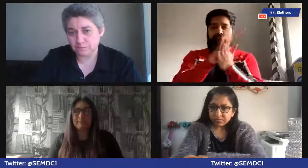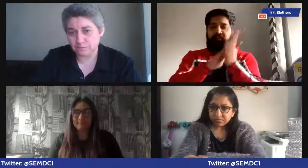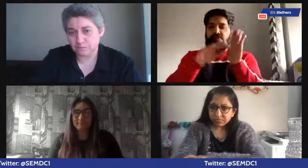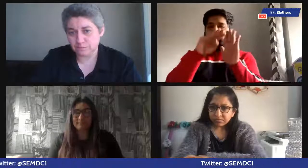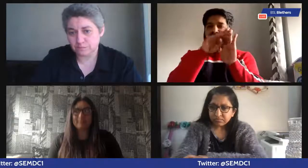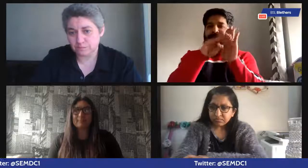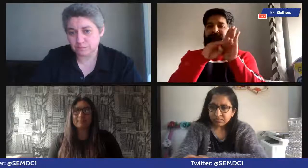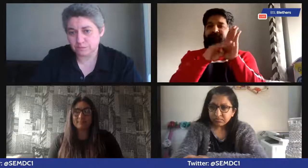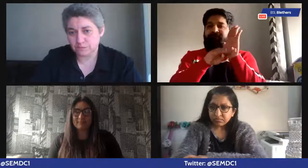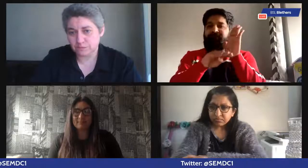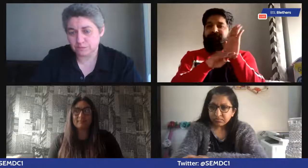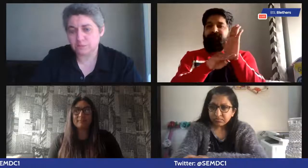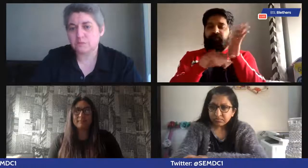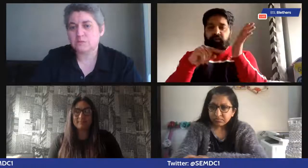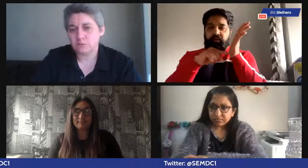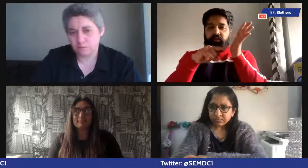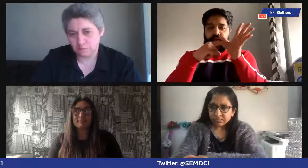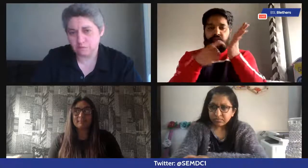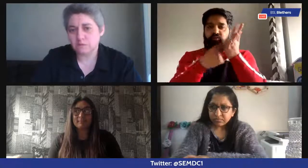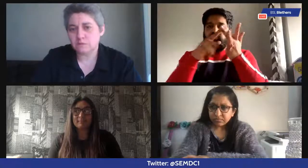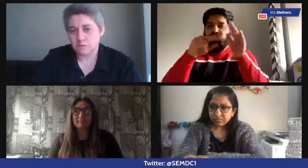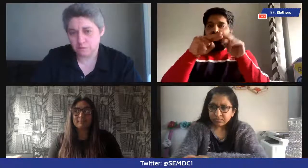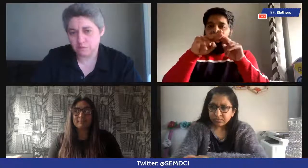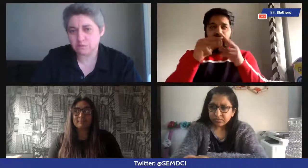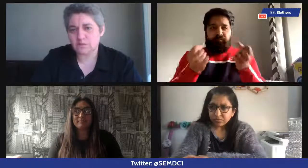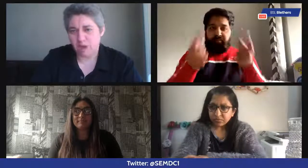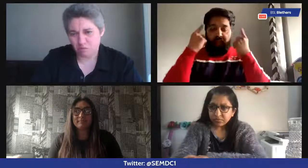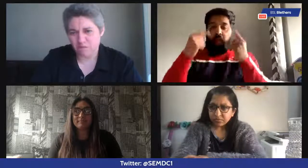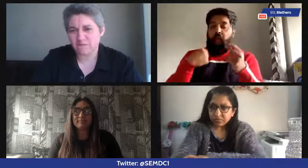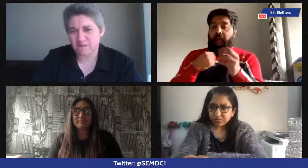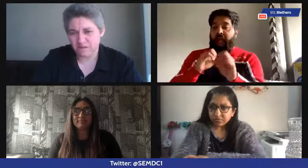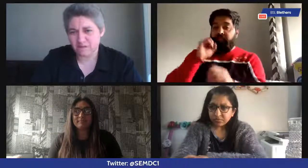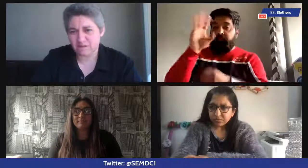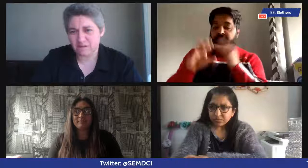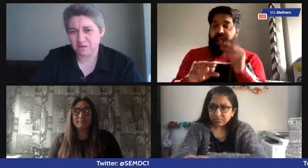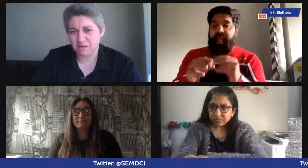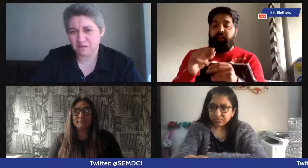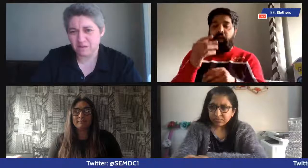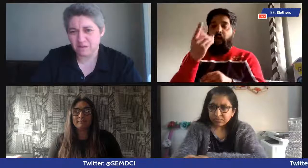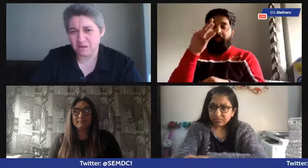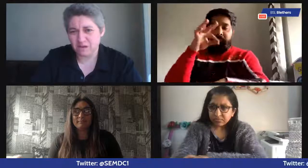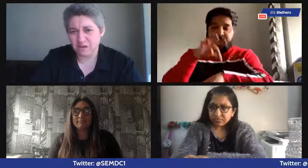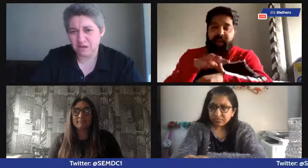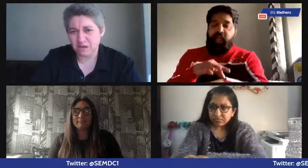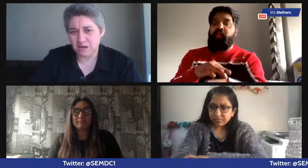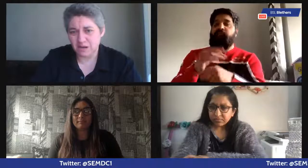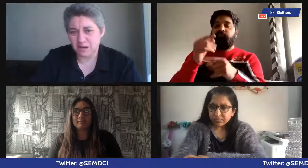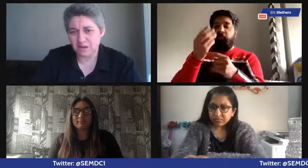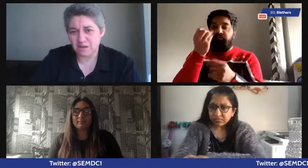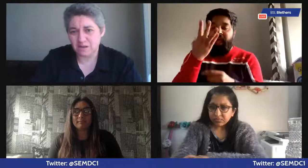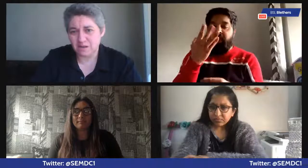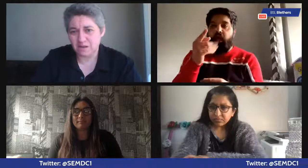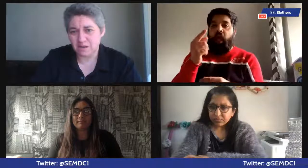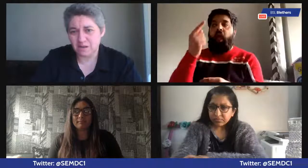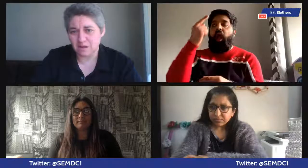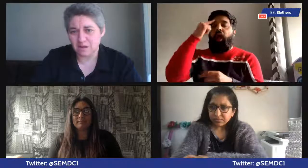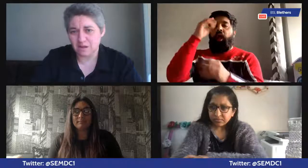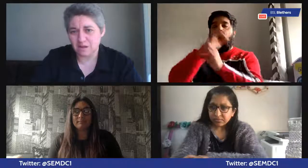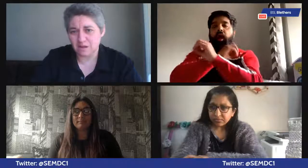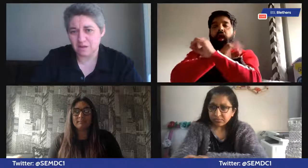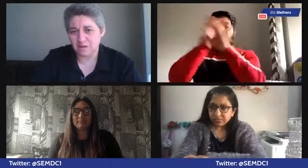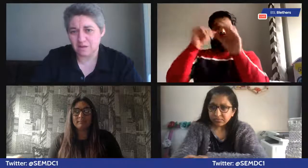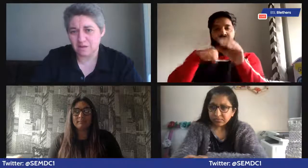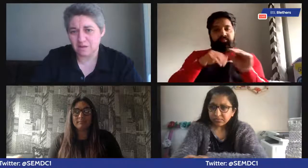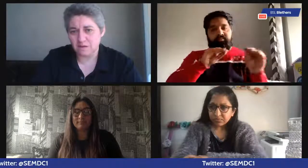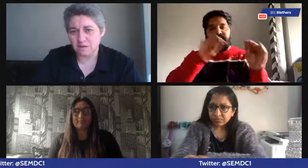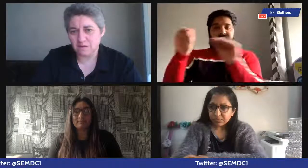tips about how they can understand the rates and the tariffs and all the bills, and how and we I